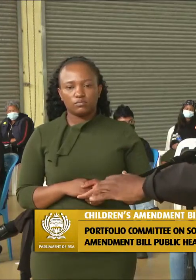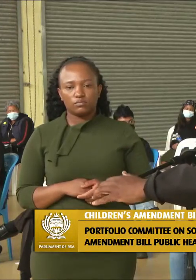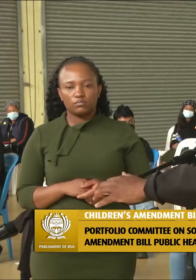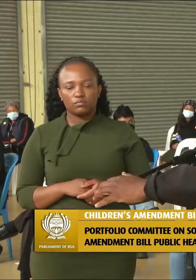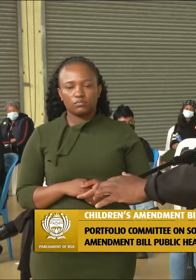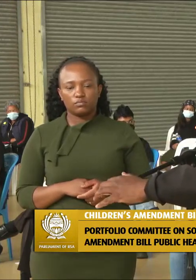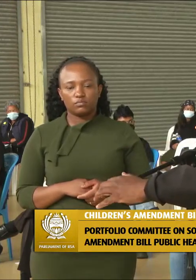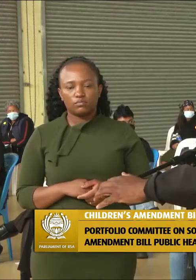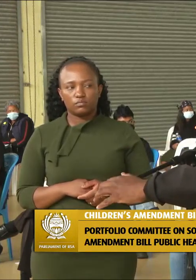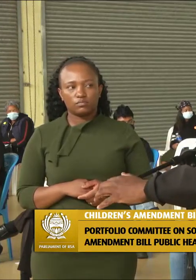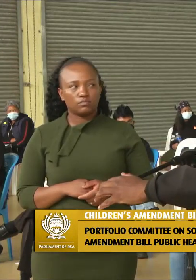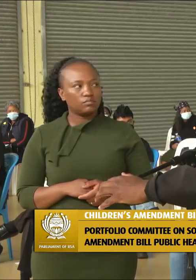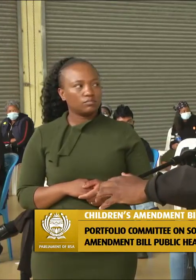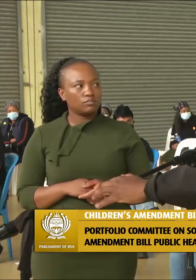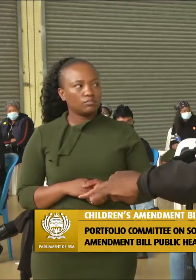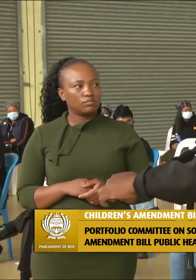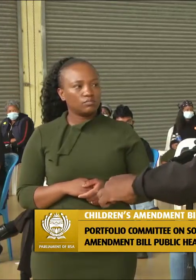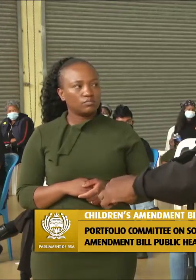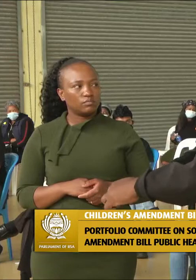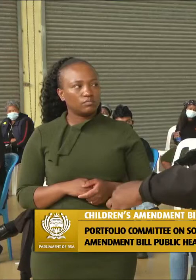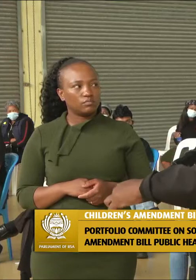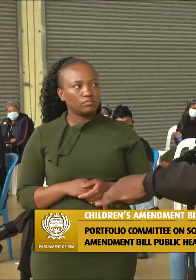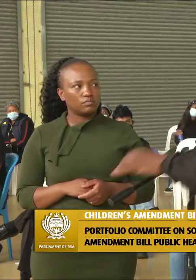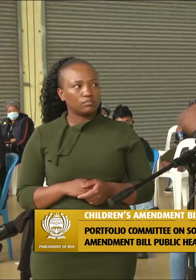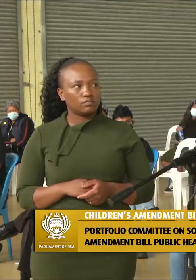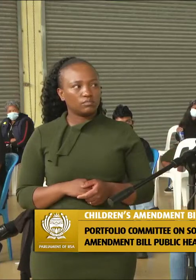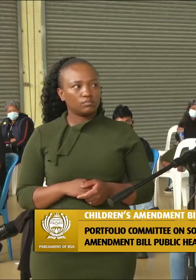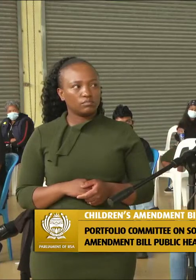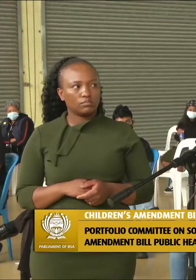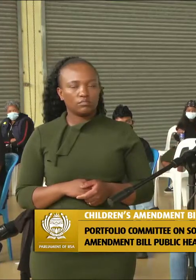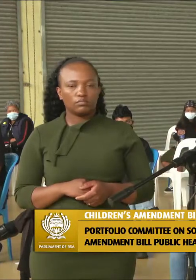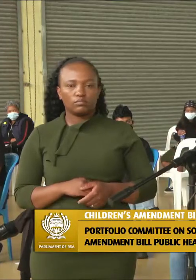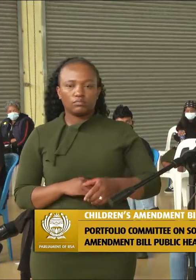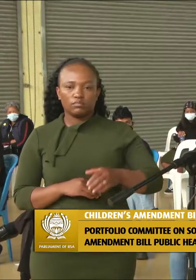ngomqondisi obhekelelayo kulo mnyango.